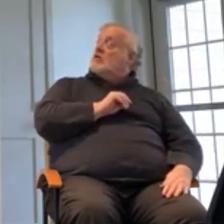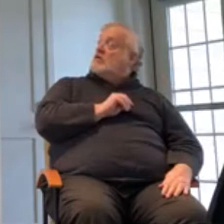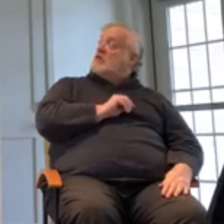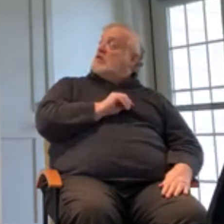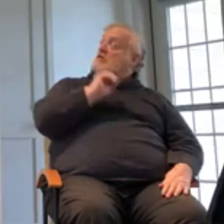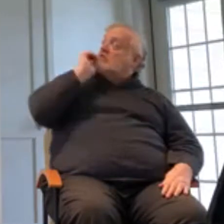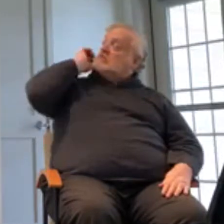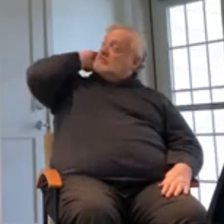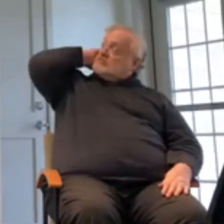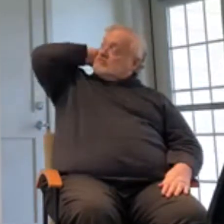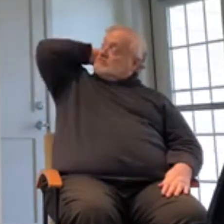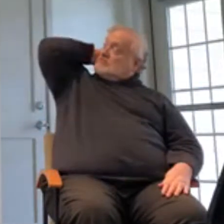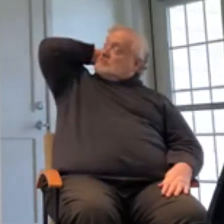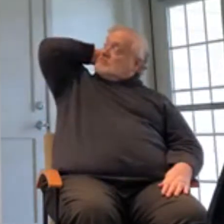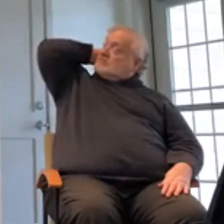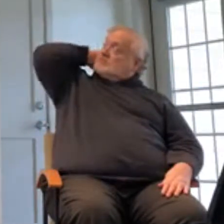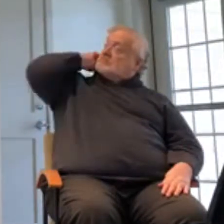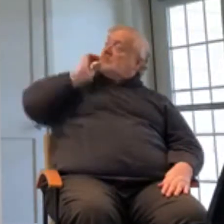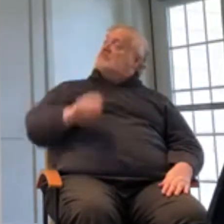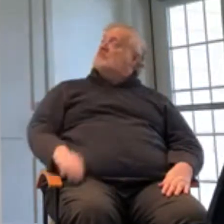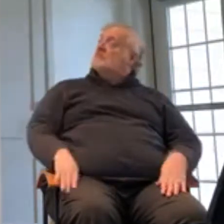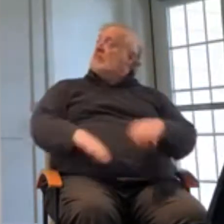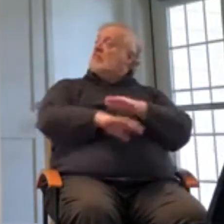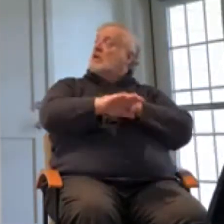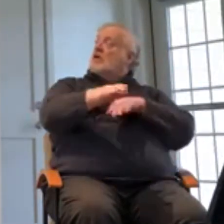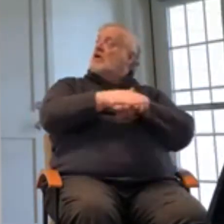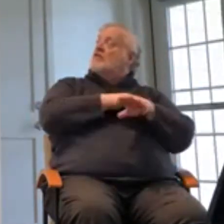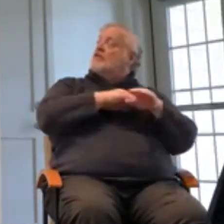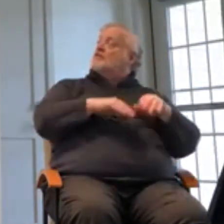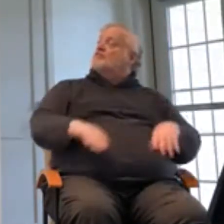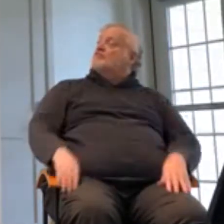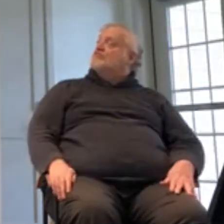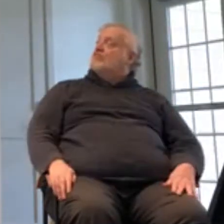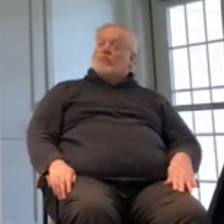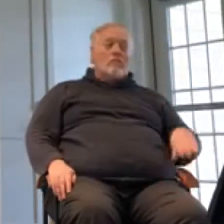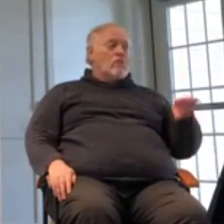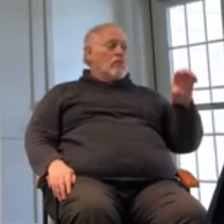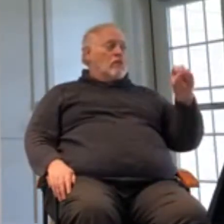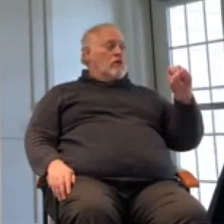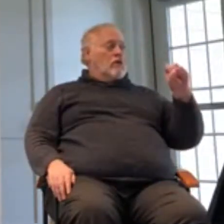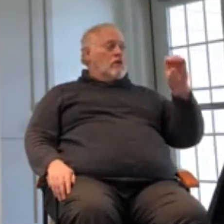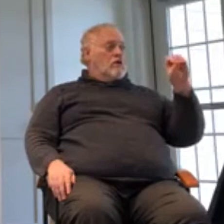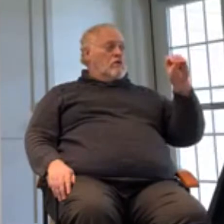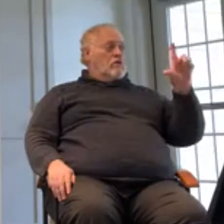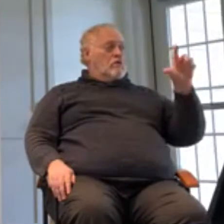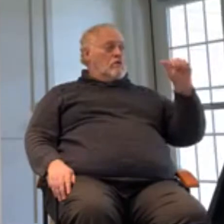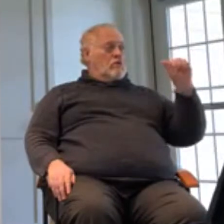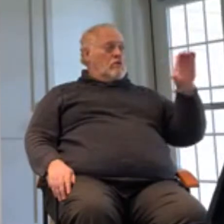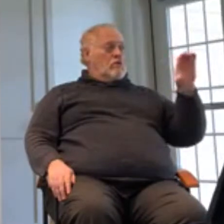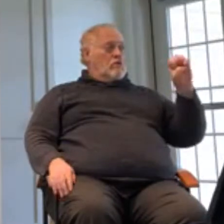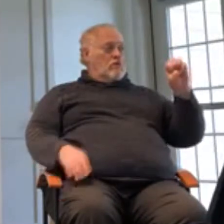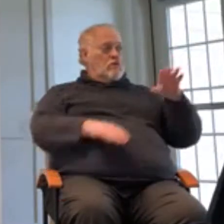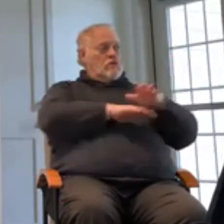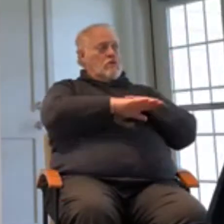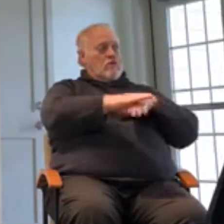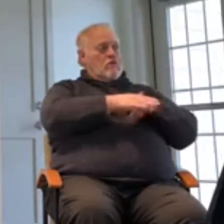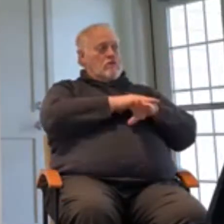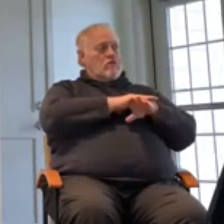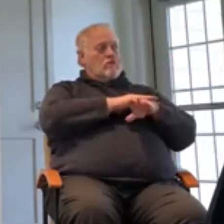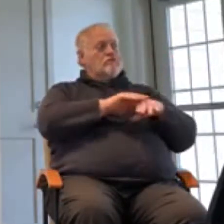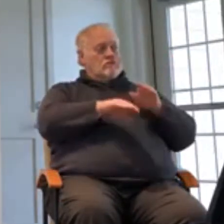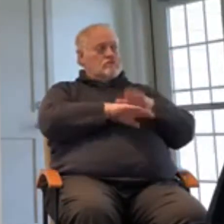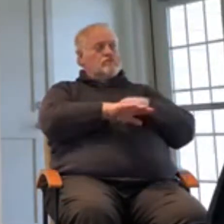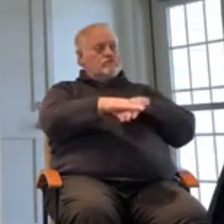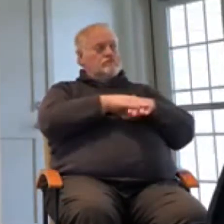we see as his sheep, we'll just call this five experiences that we have having a good shepherd,